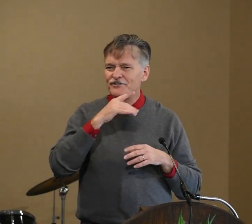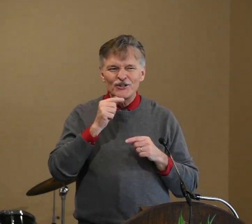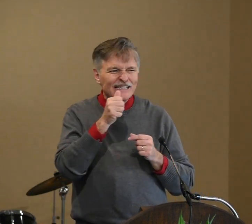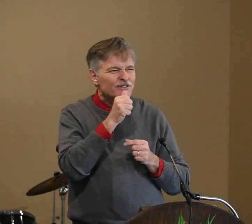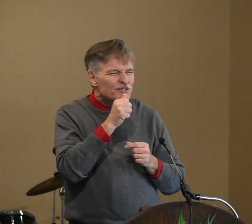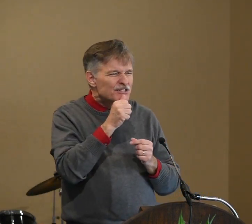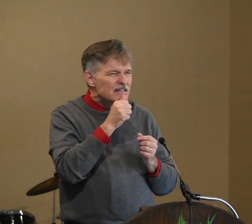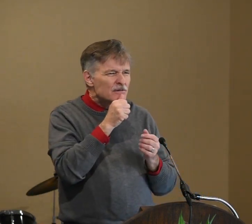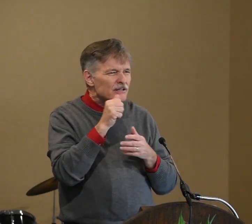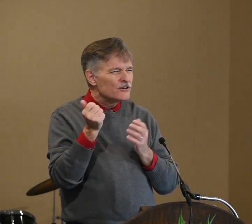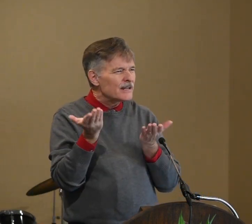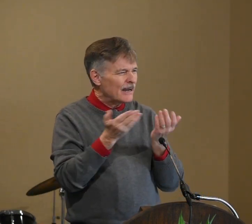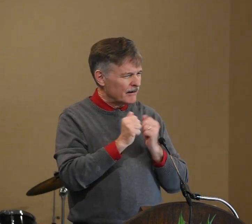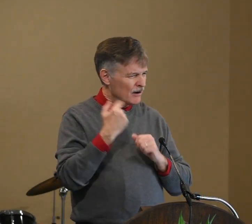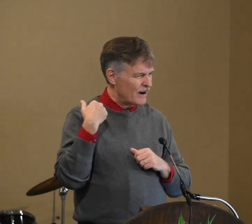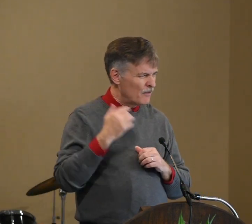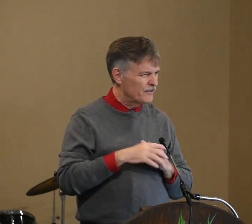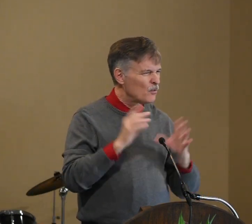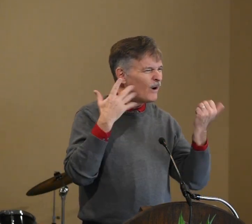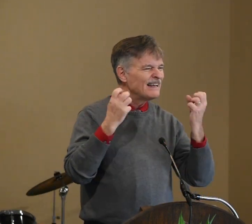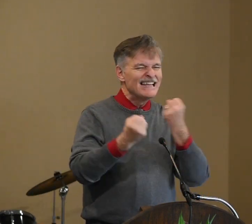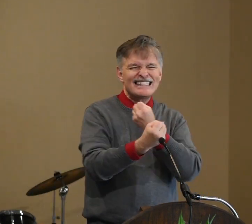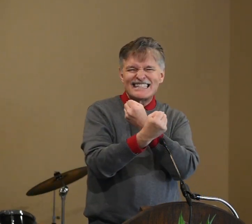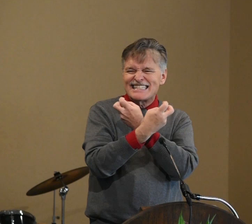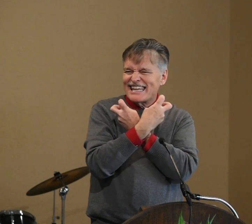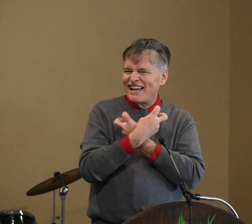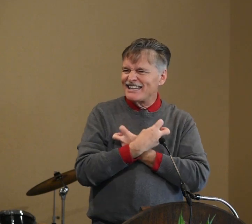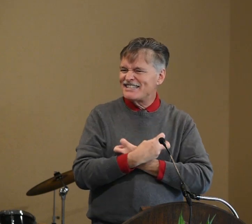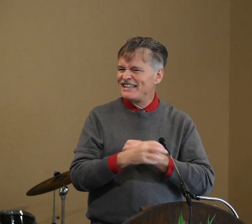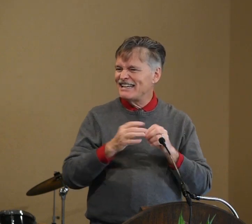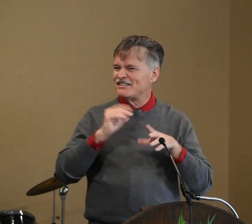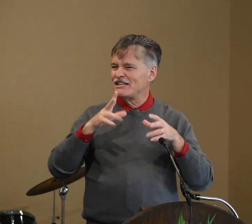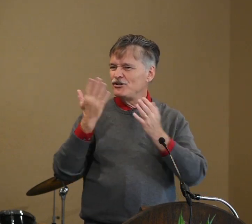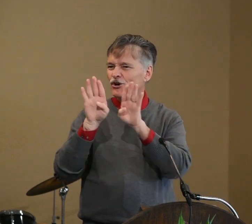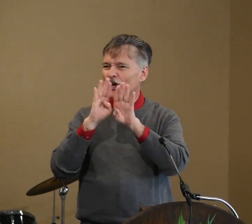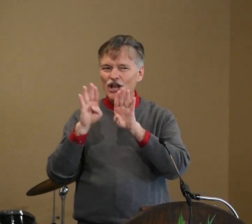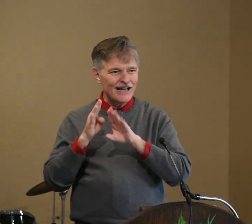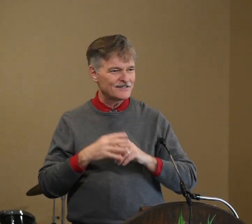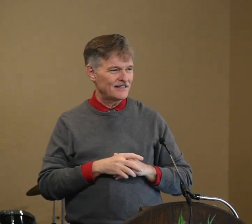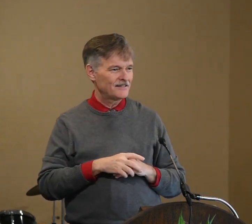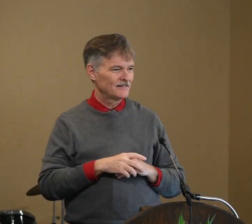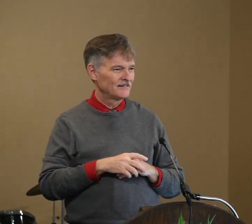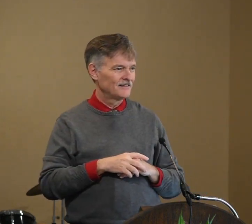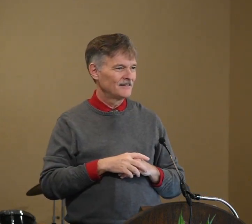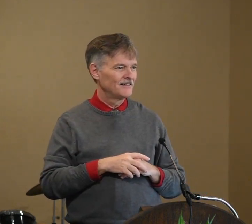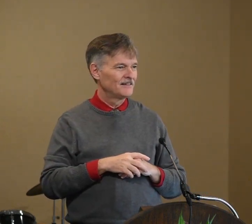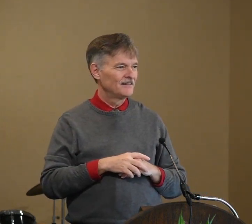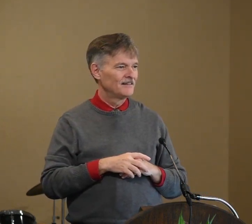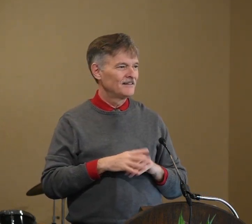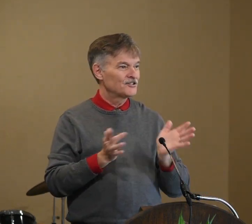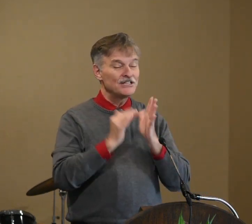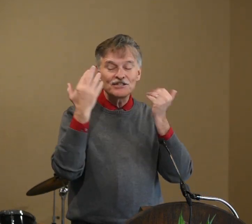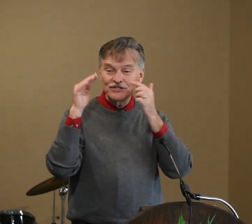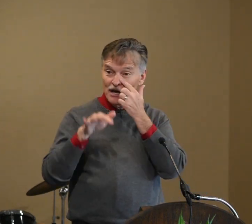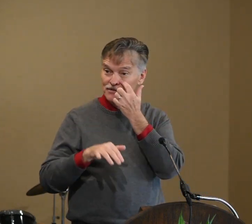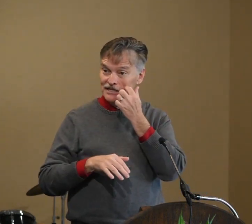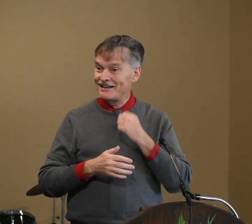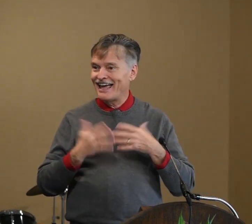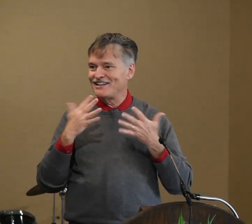dirty little secret you're carrying around with you, what skeleton is in your closet. Jesus knows it, and he's